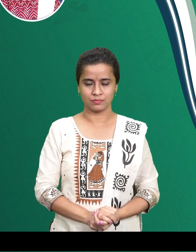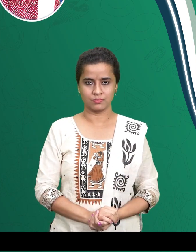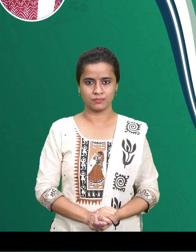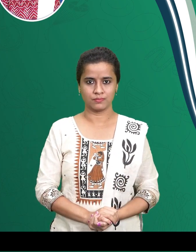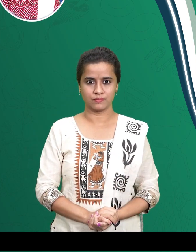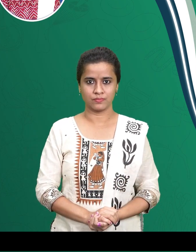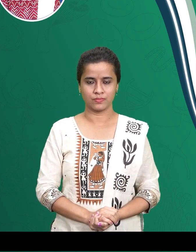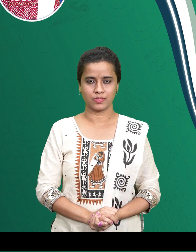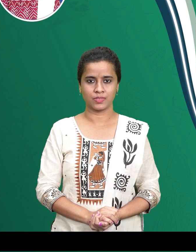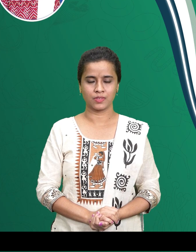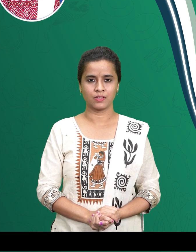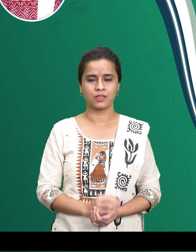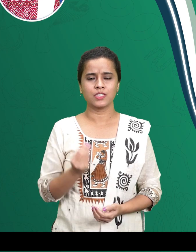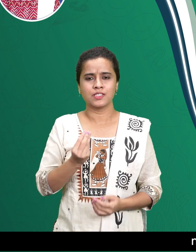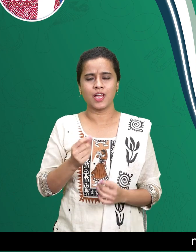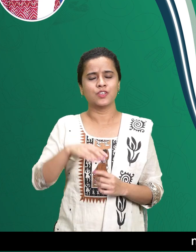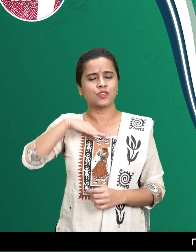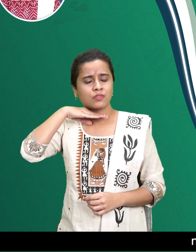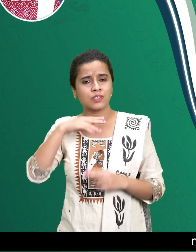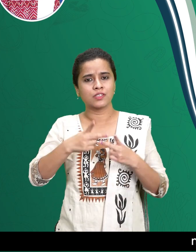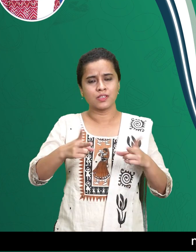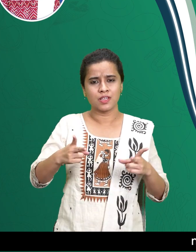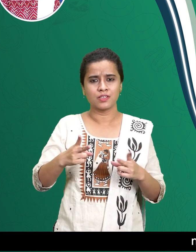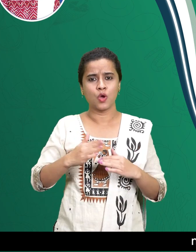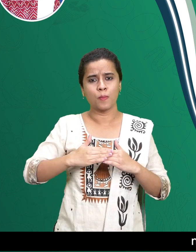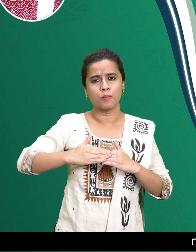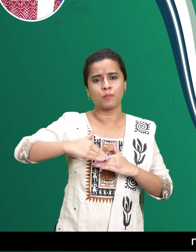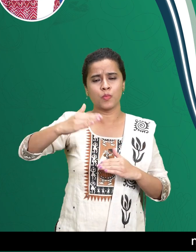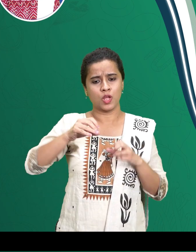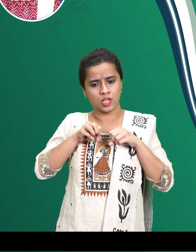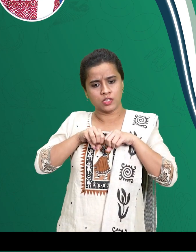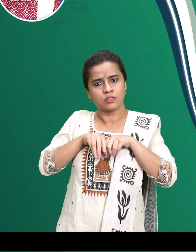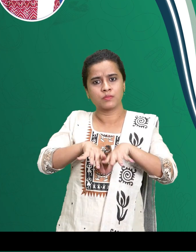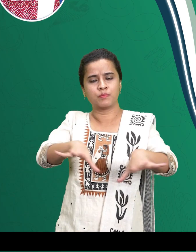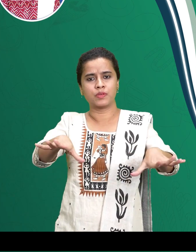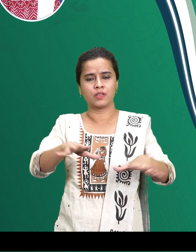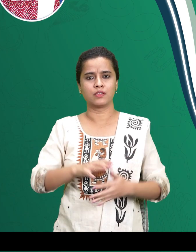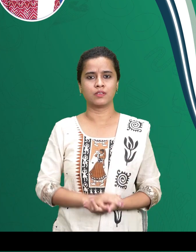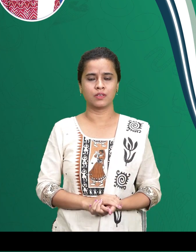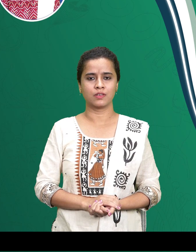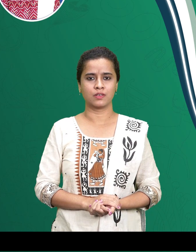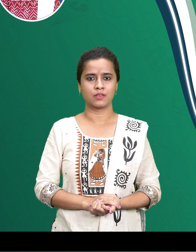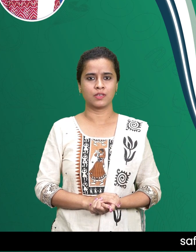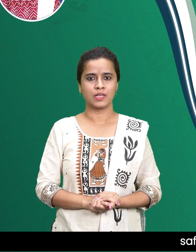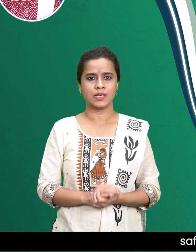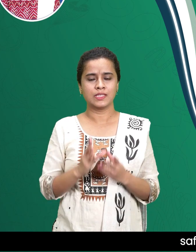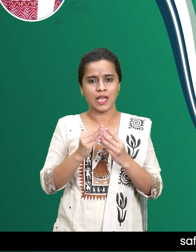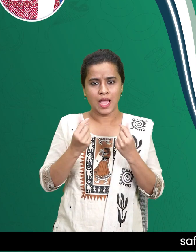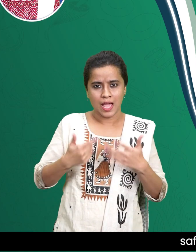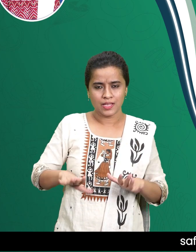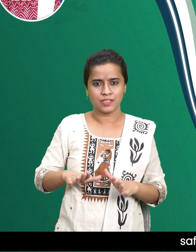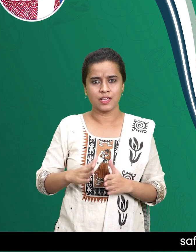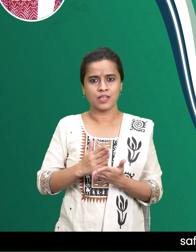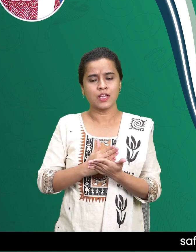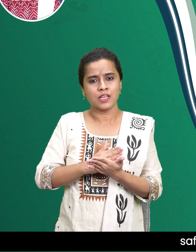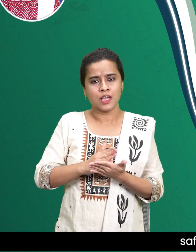Such Diseases Are Much More Likely To Spread In The Absence Of Safe